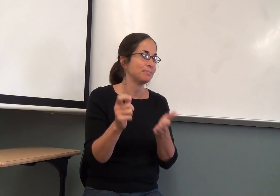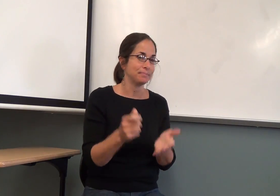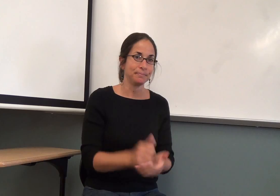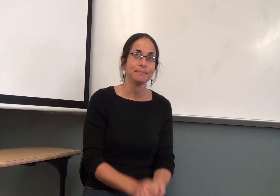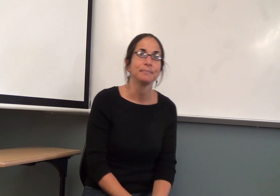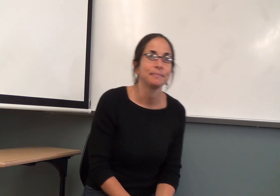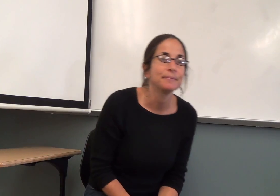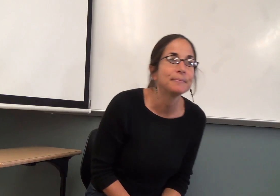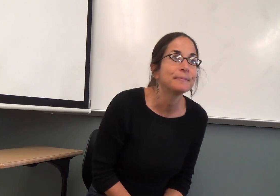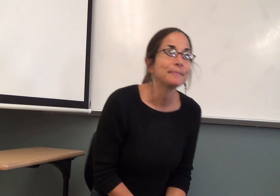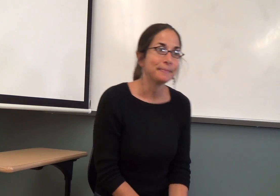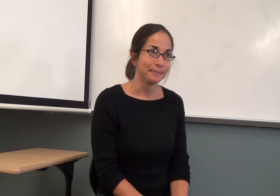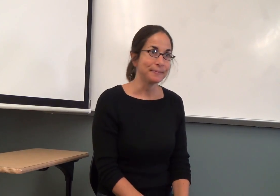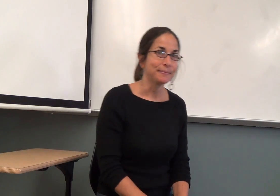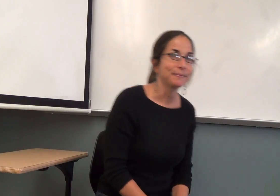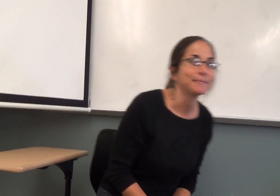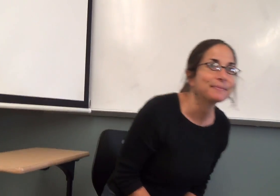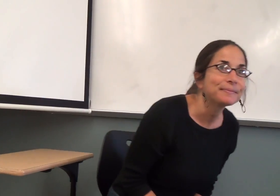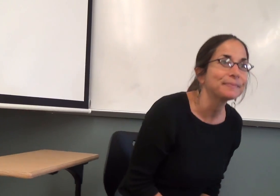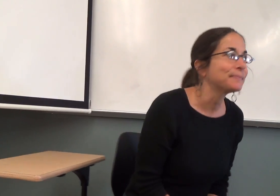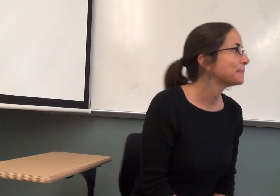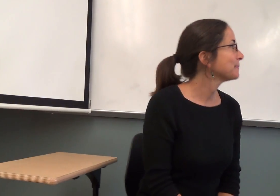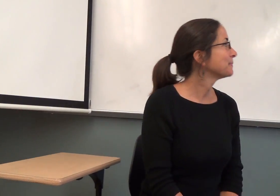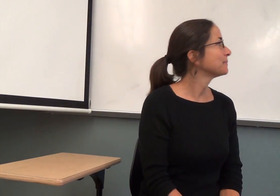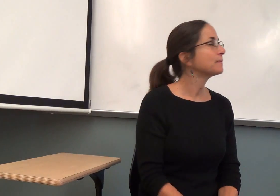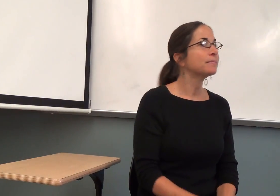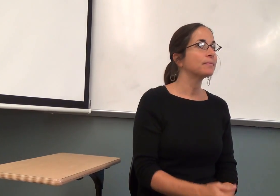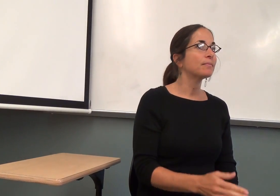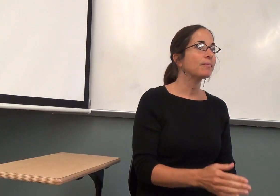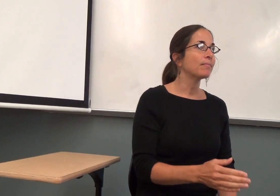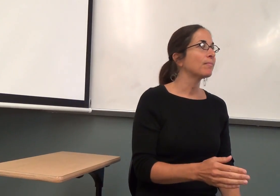partner. Can you guys work together? We're going to work